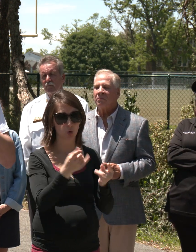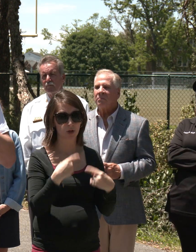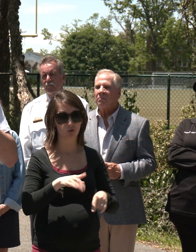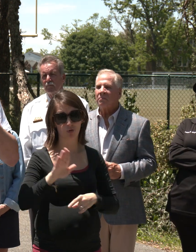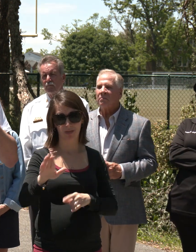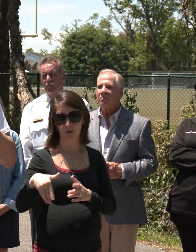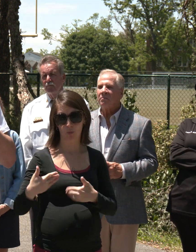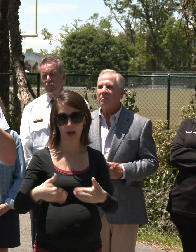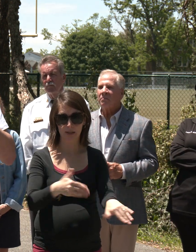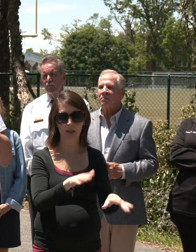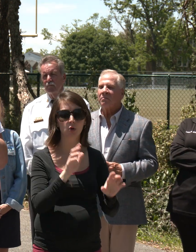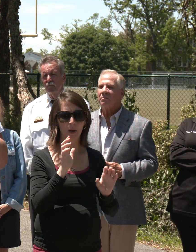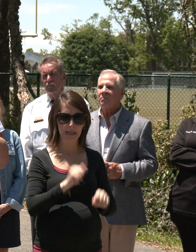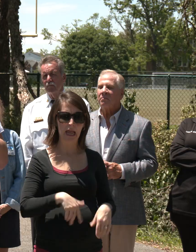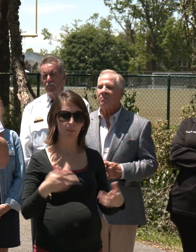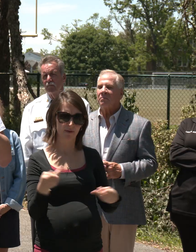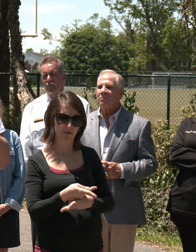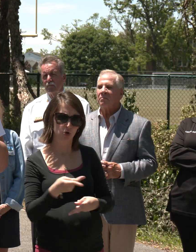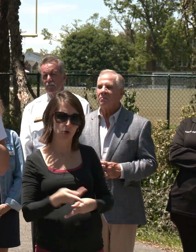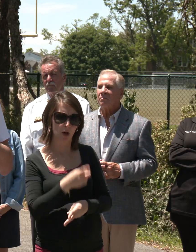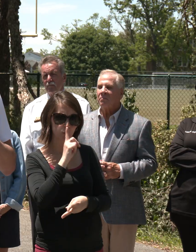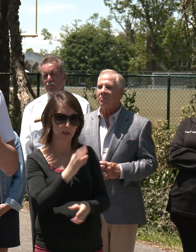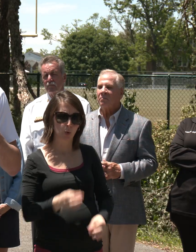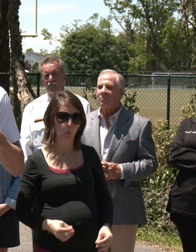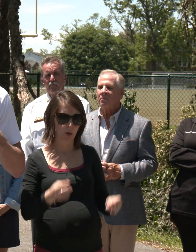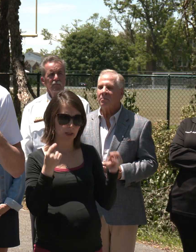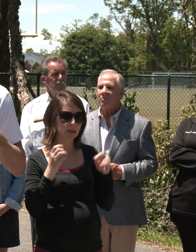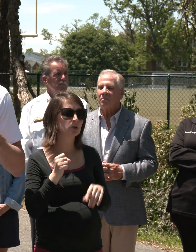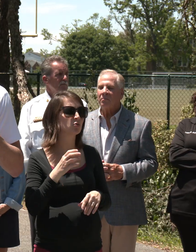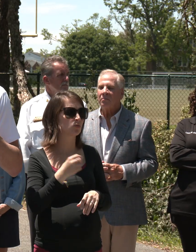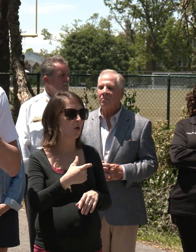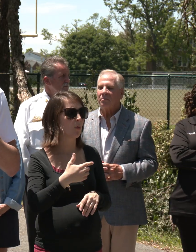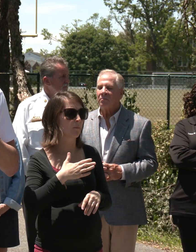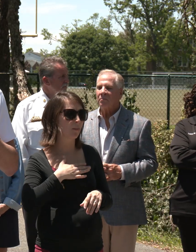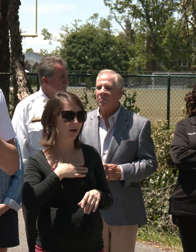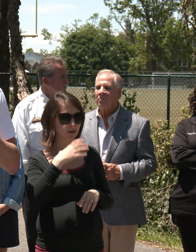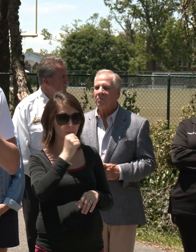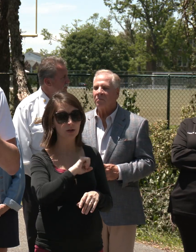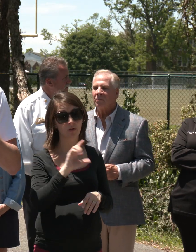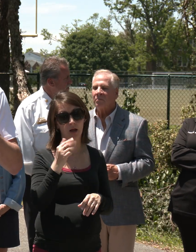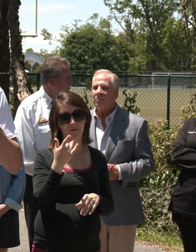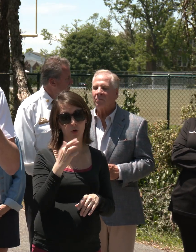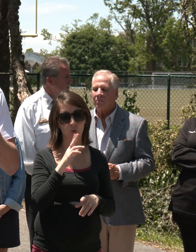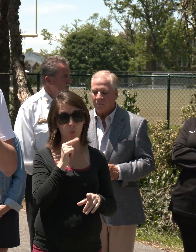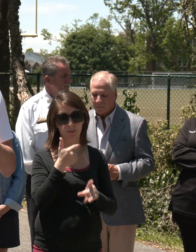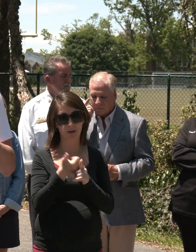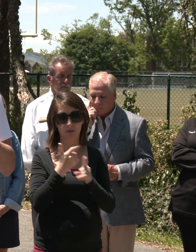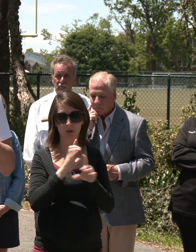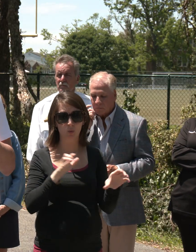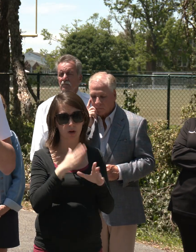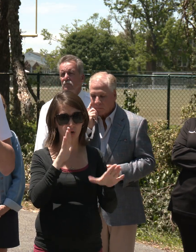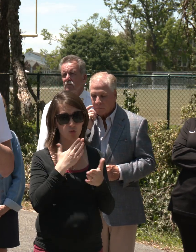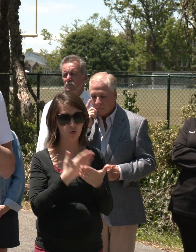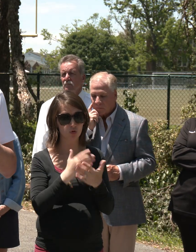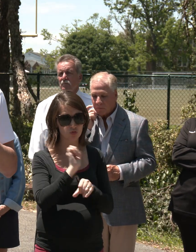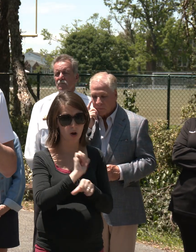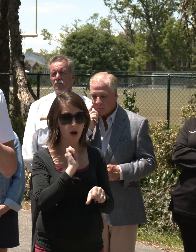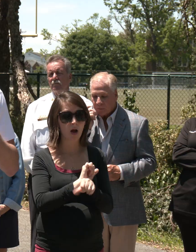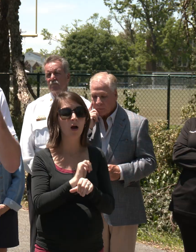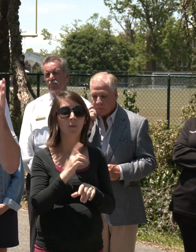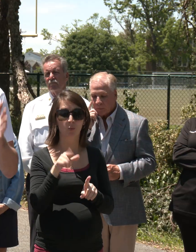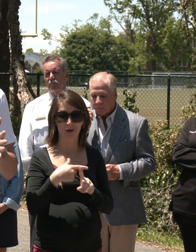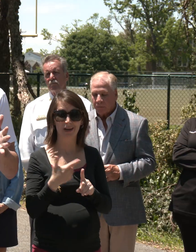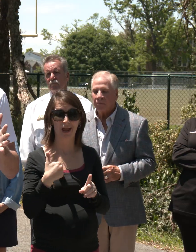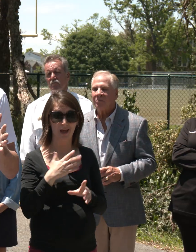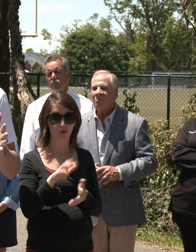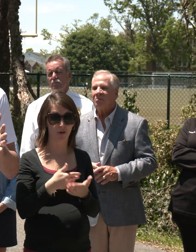be aggregated pretty quickly. So my anticipation is that the governor, who's doing a great job, in the next day or two, when he has all that